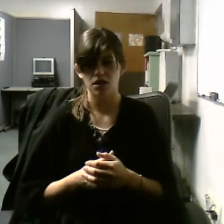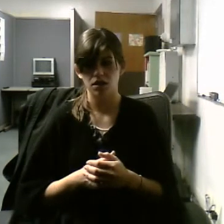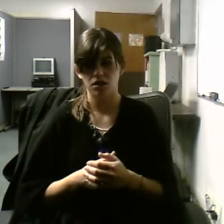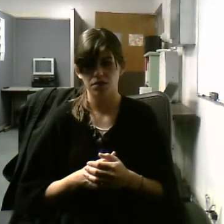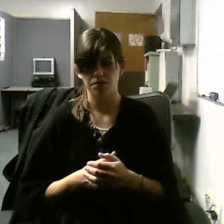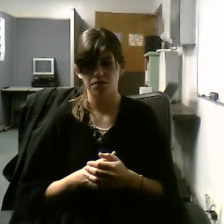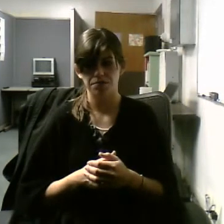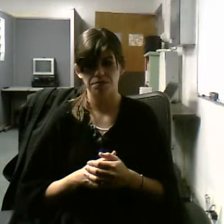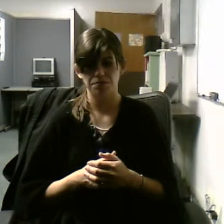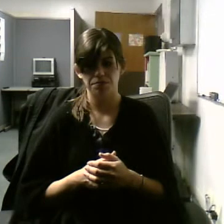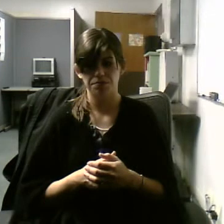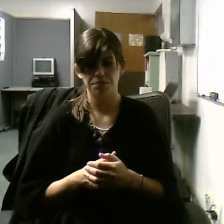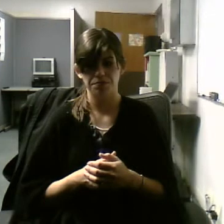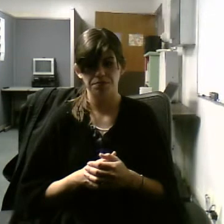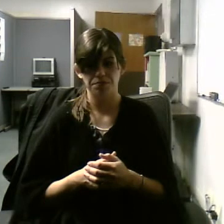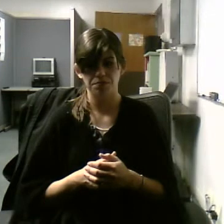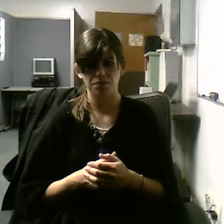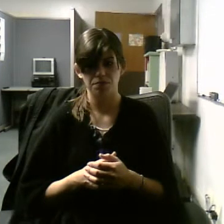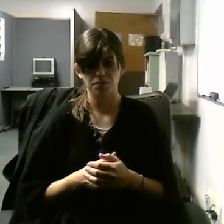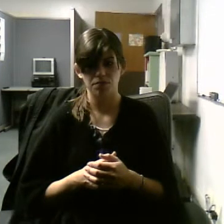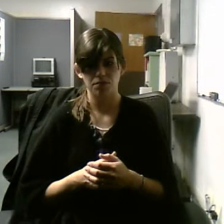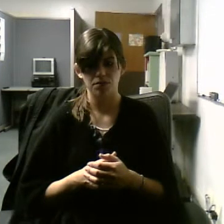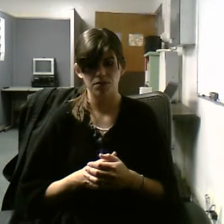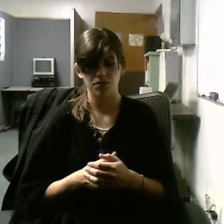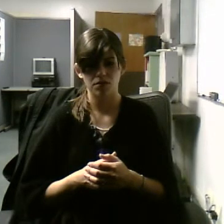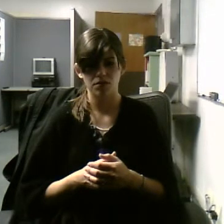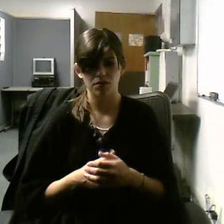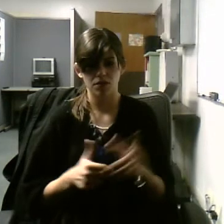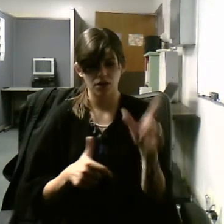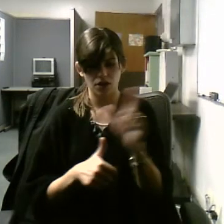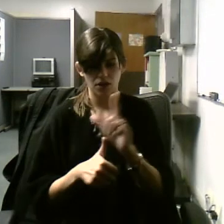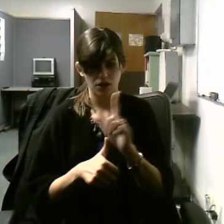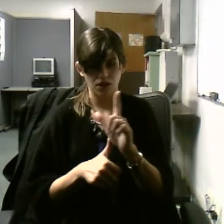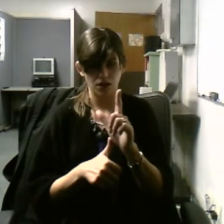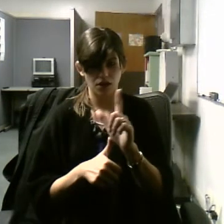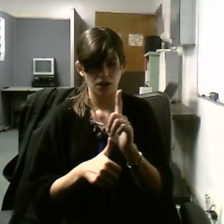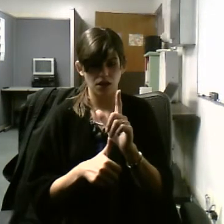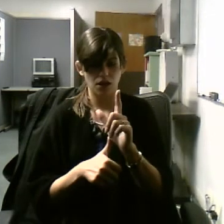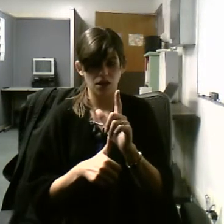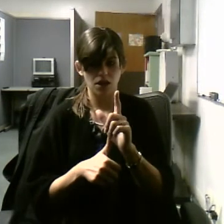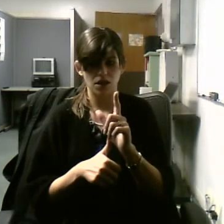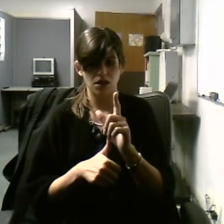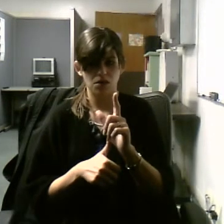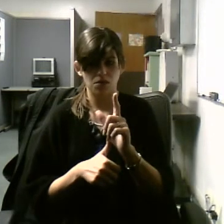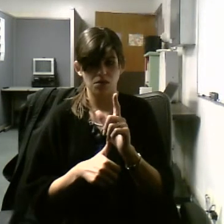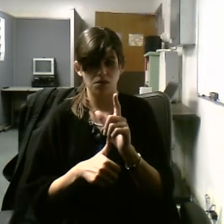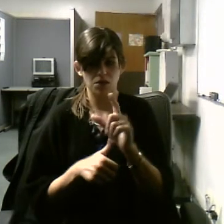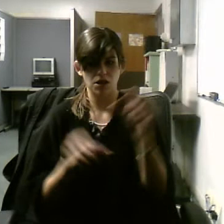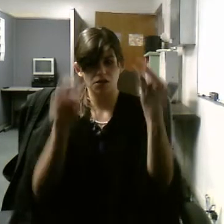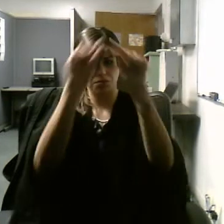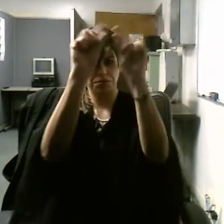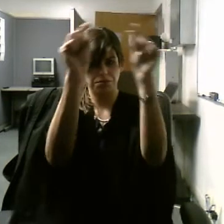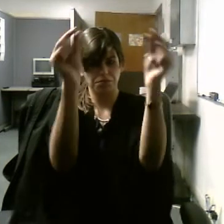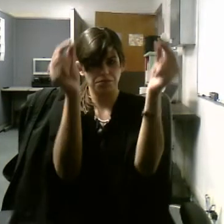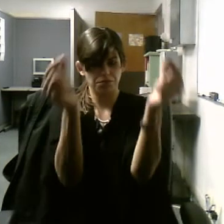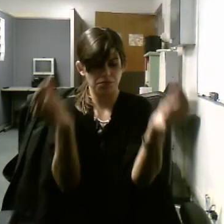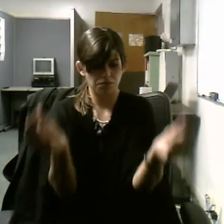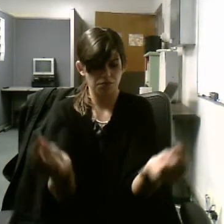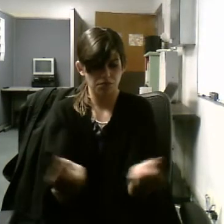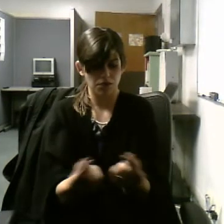The lithosphere forms a nearly continuous shell around Earth, and it's also divided into big pieces that we call